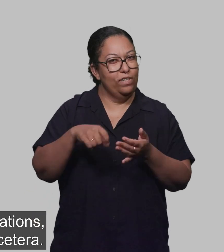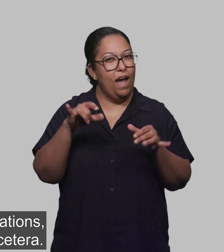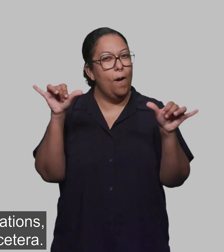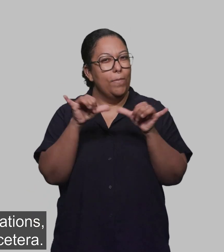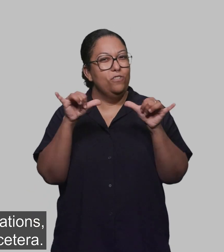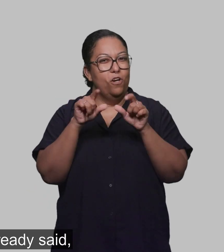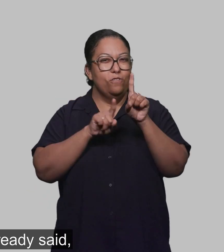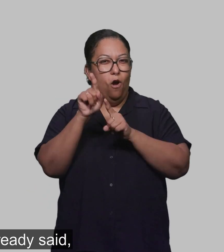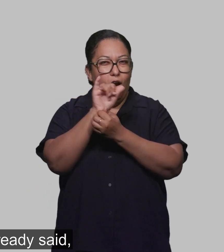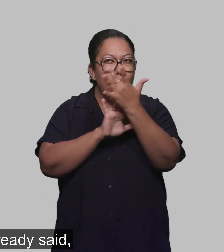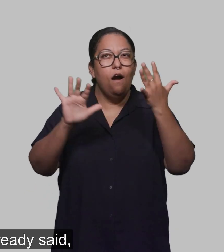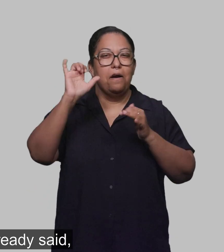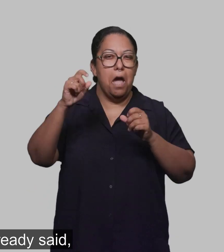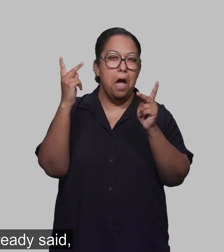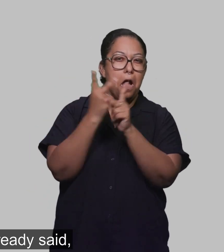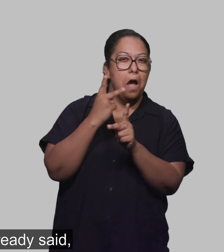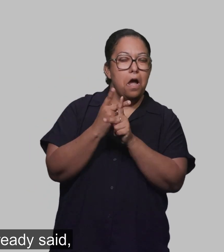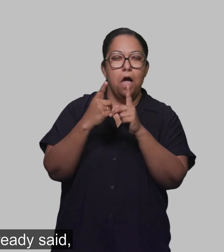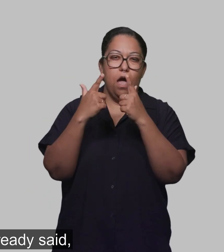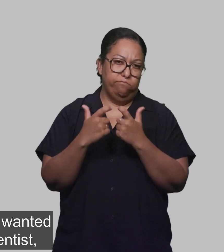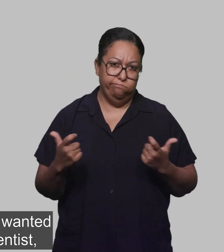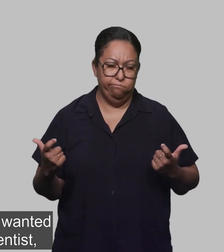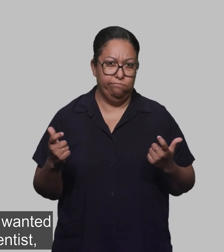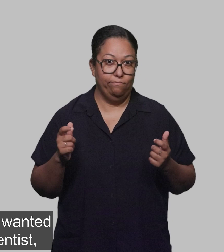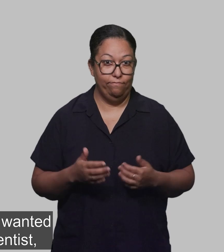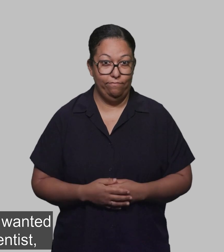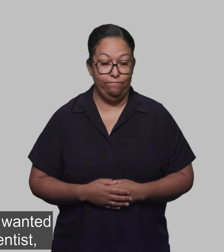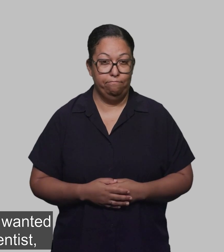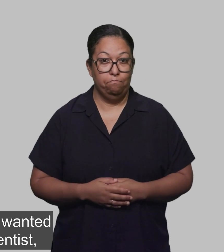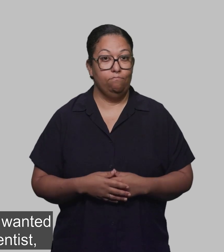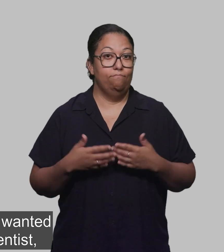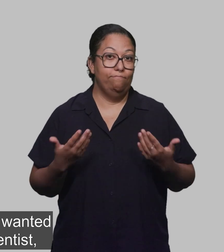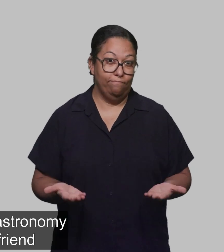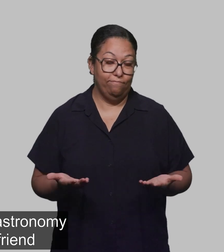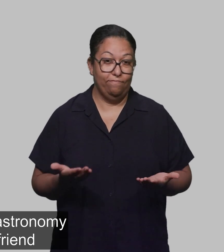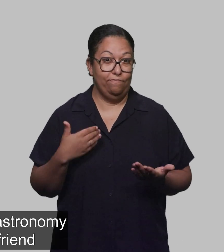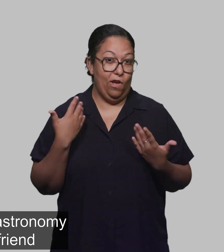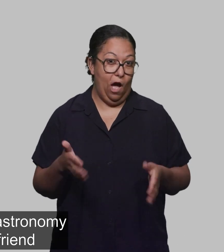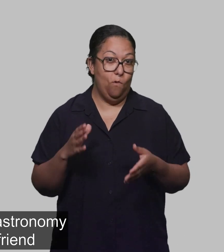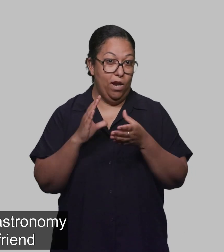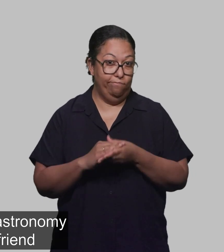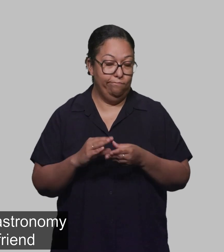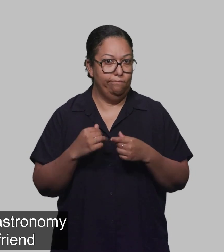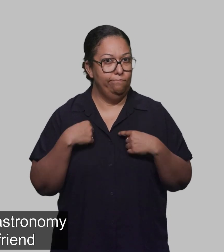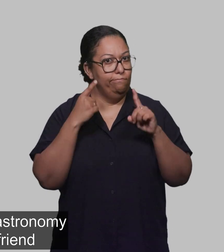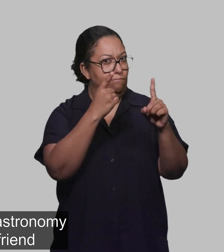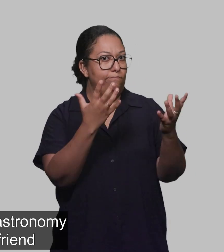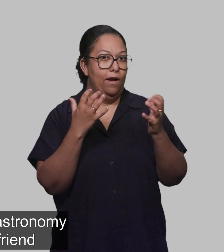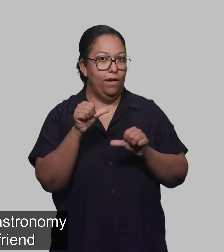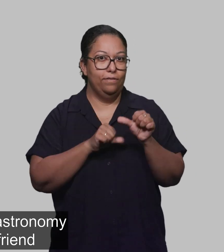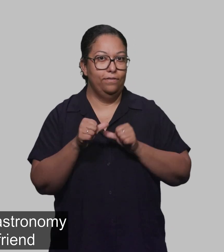cetera. So perhaps I already said that I always wanted to be a scientist. And I came